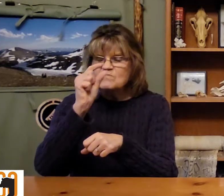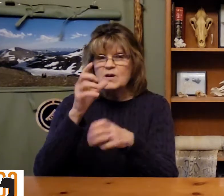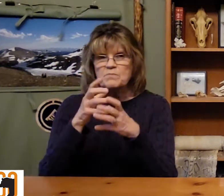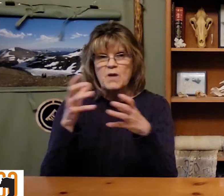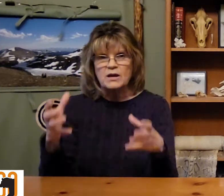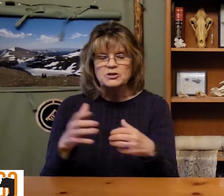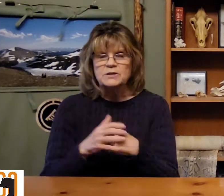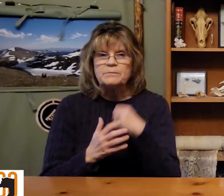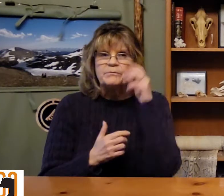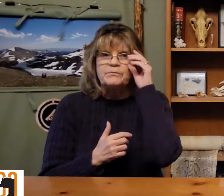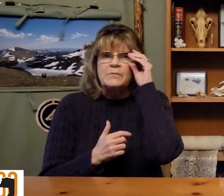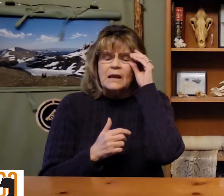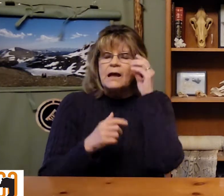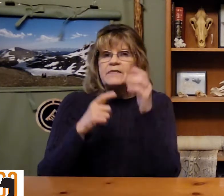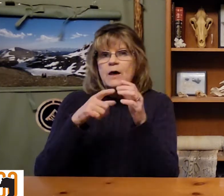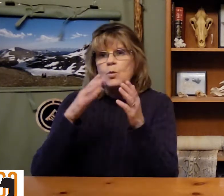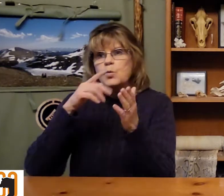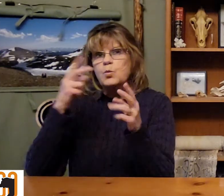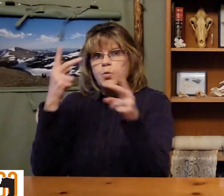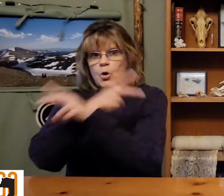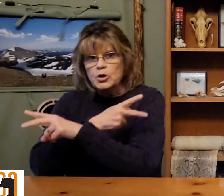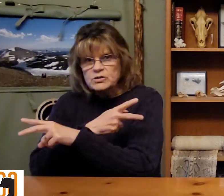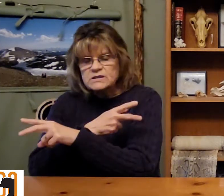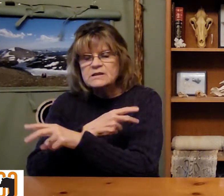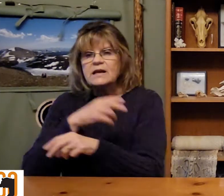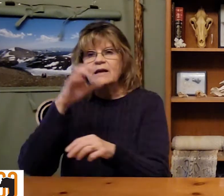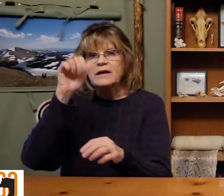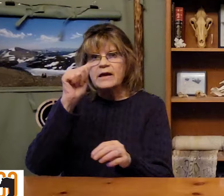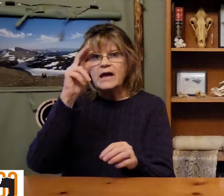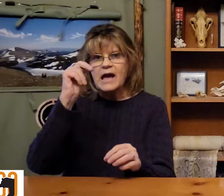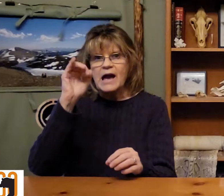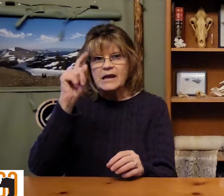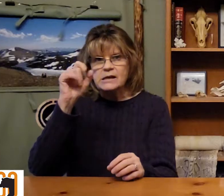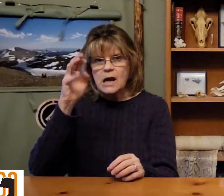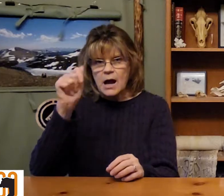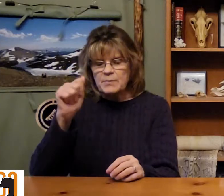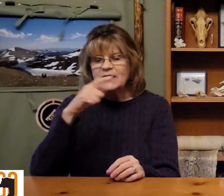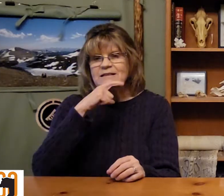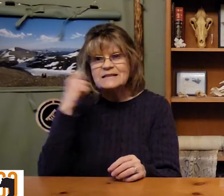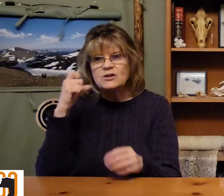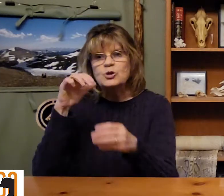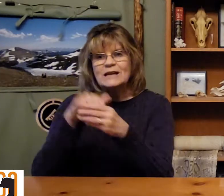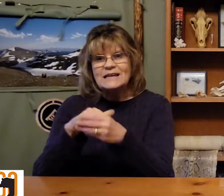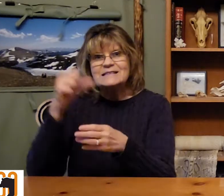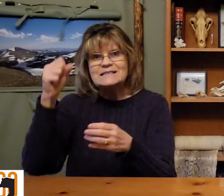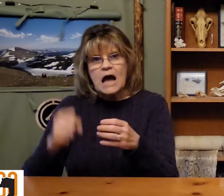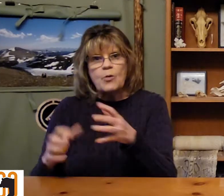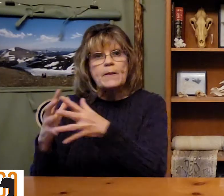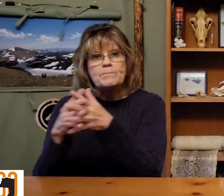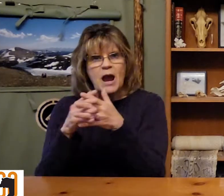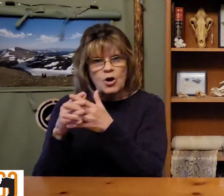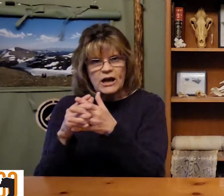Some that get the least amount are the Atacama Desert in Chile in South America,